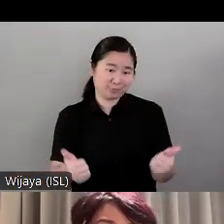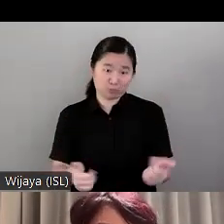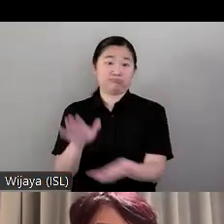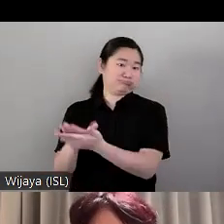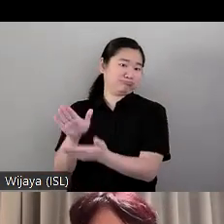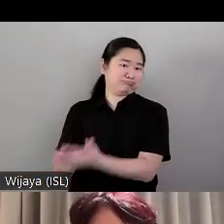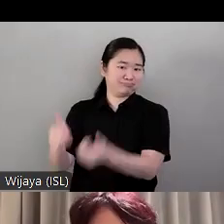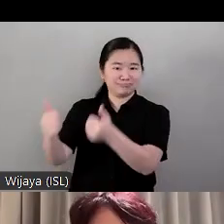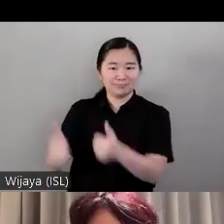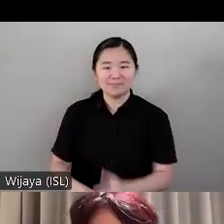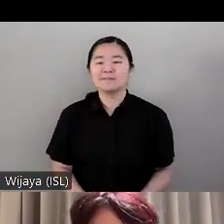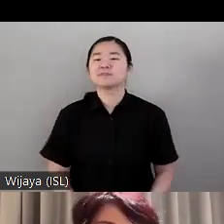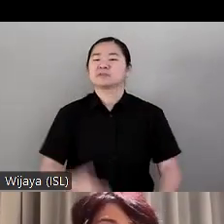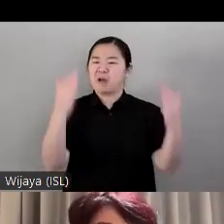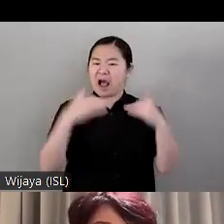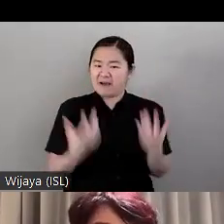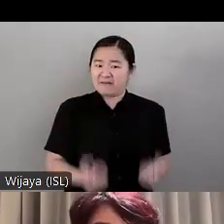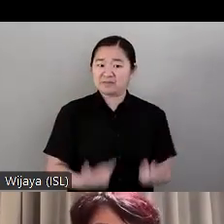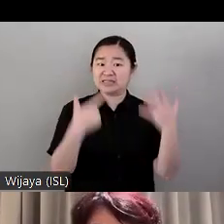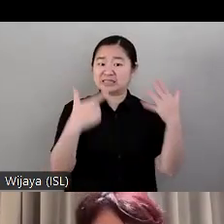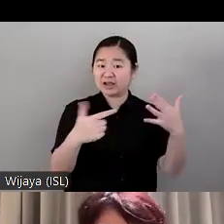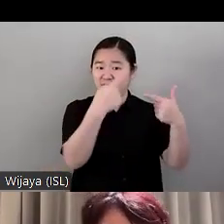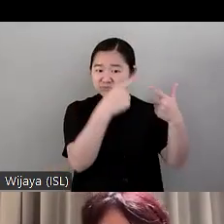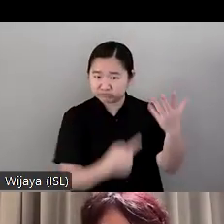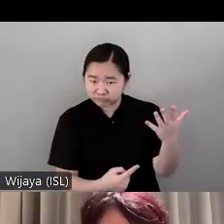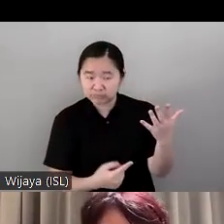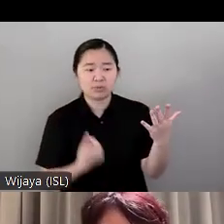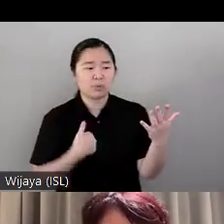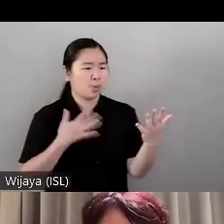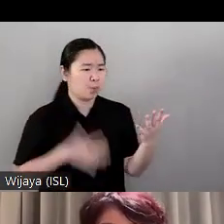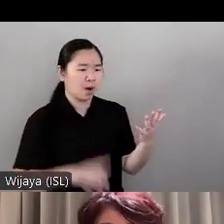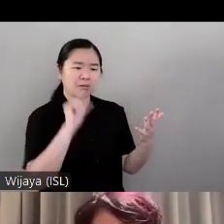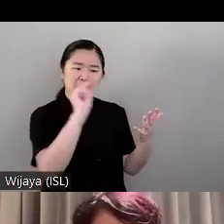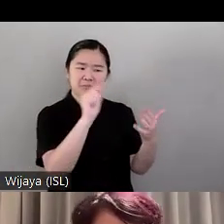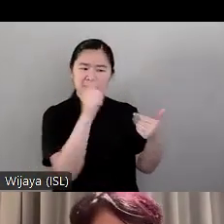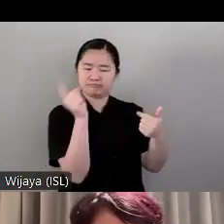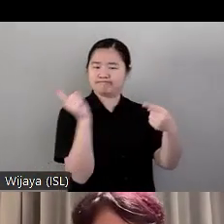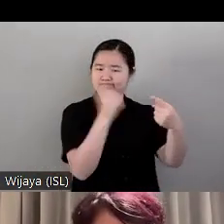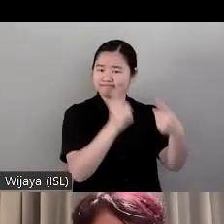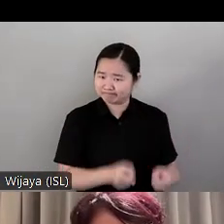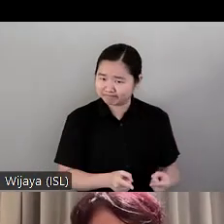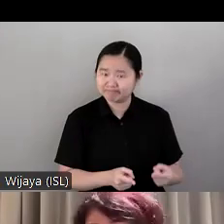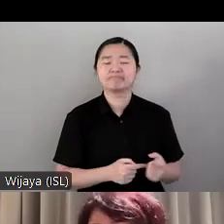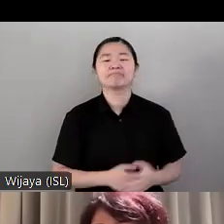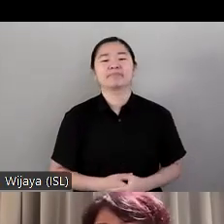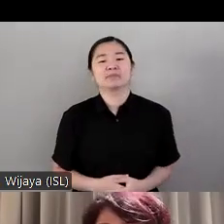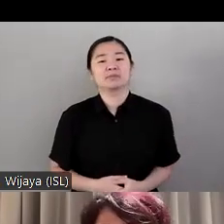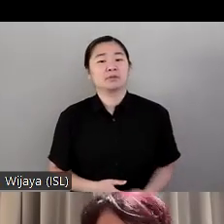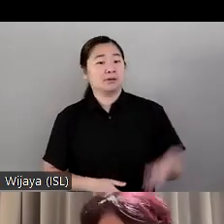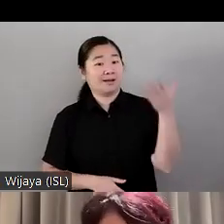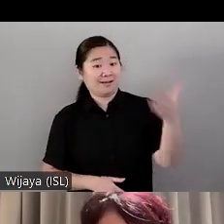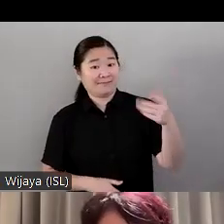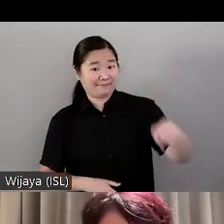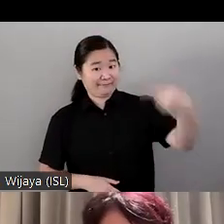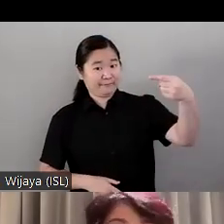up a global safeguarding approach. This is really important because safeguarding is not a standalone issue. It is something that